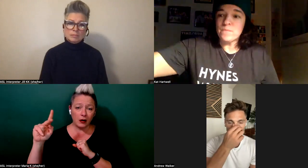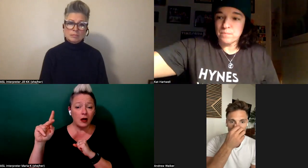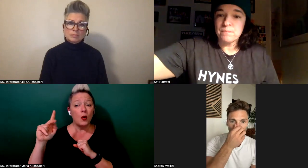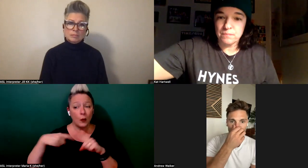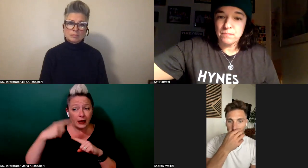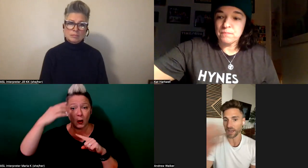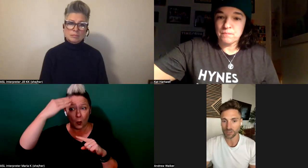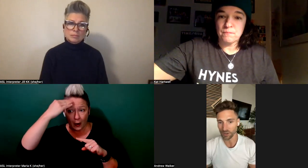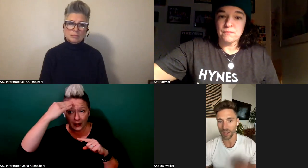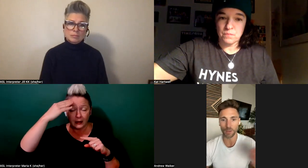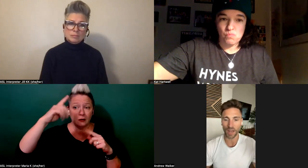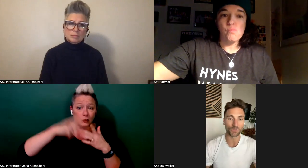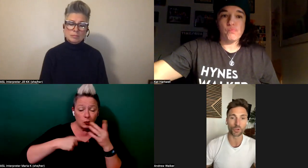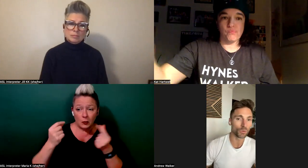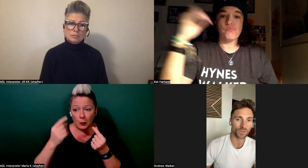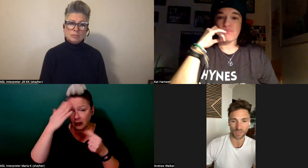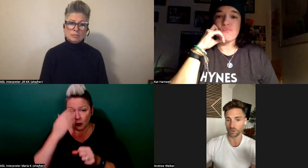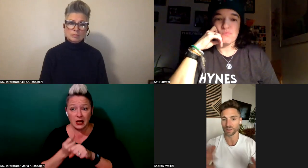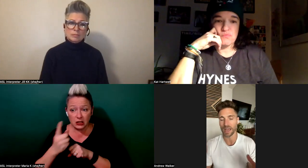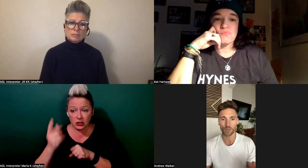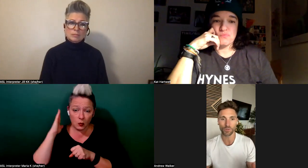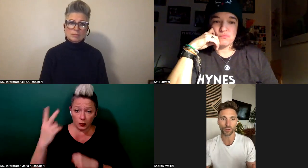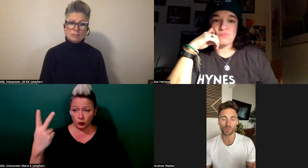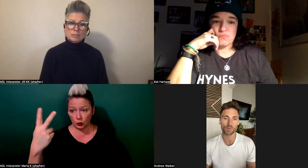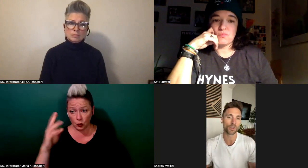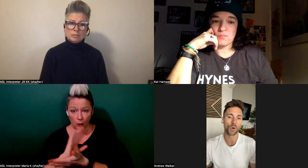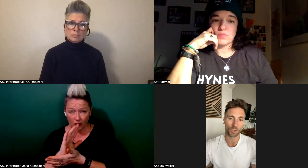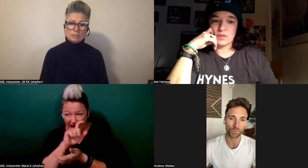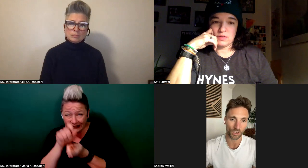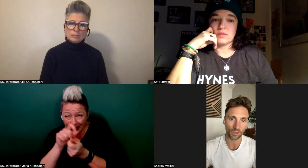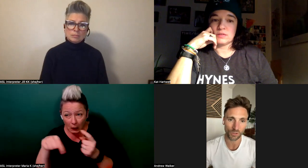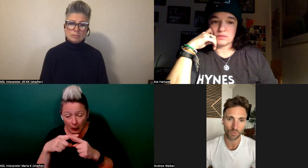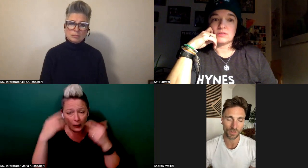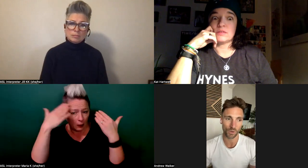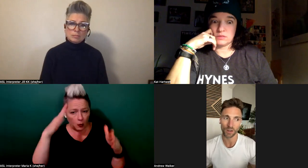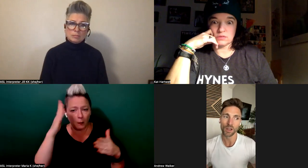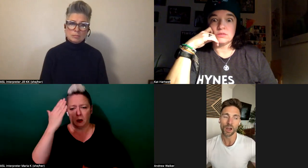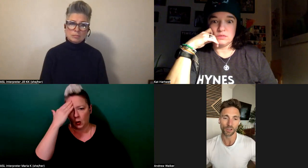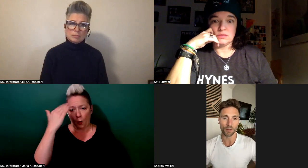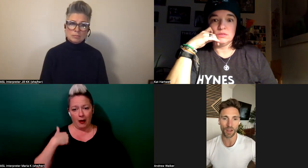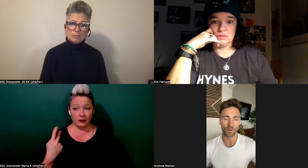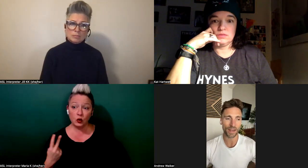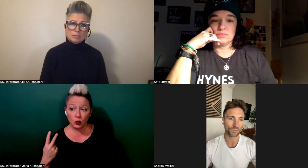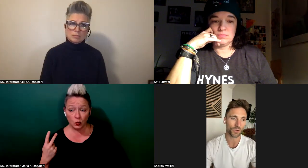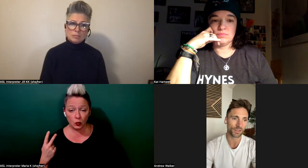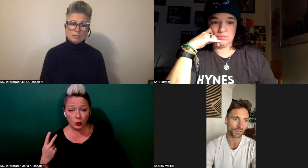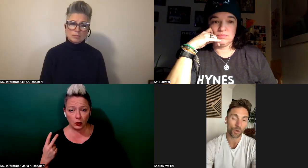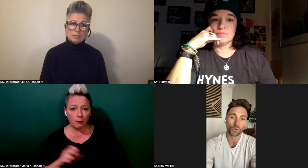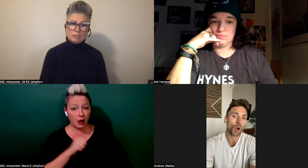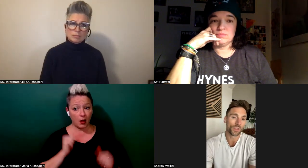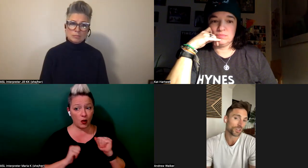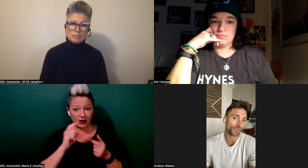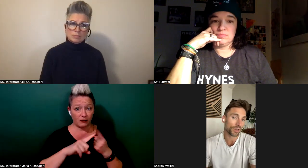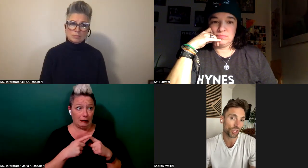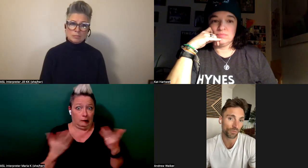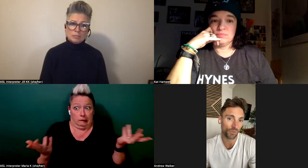it. We know next year, hey, I'm going to have 2 movies. I don't know exactly when they're going to be, but I know I'm going to be working on 2 movies, where a lot of my other actor friends don't